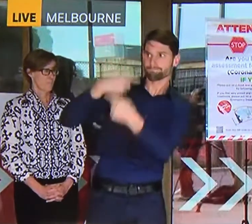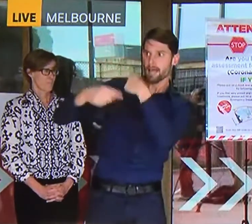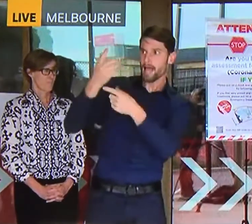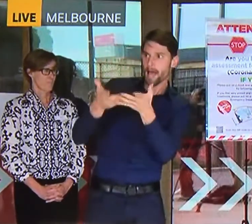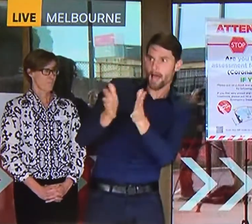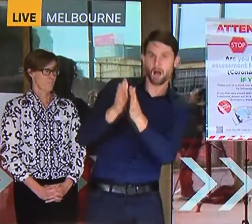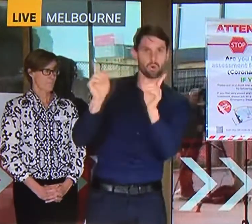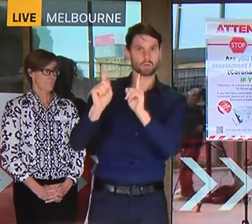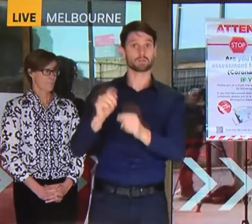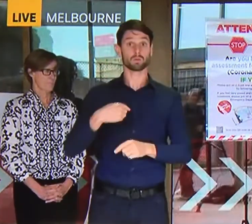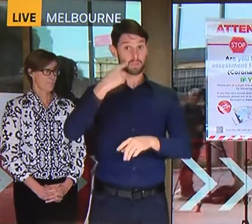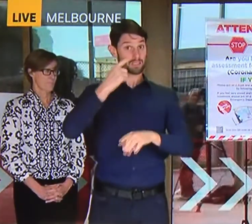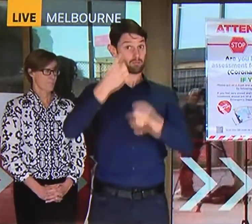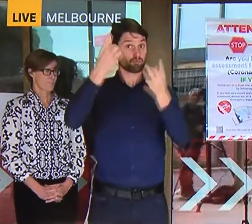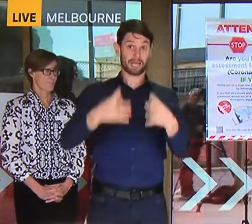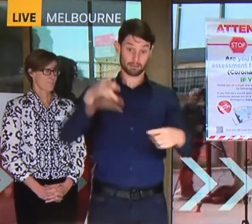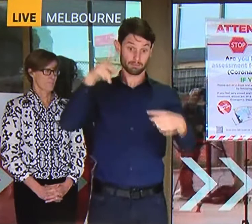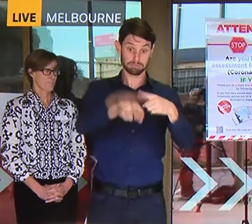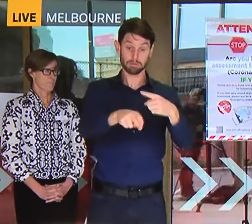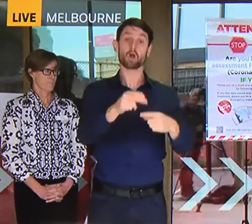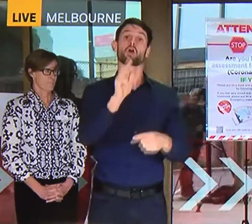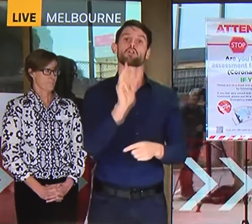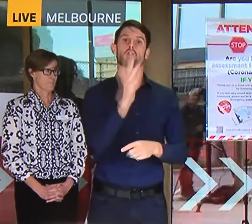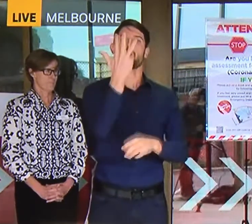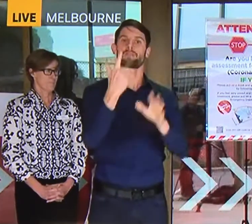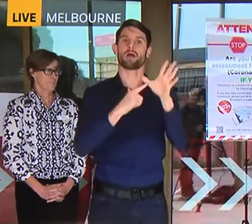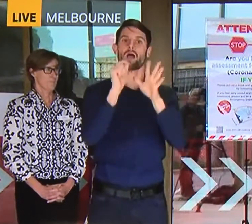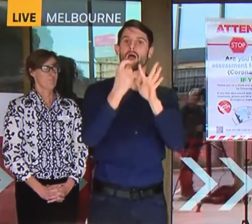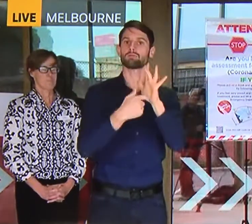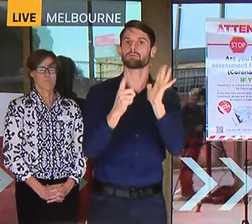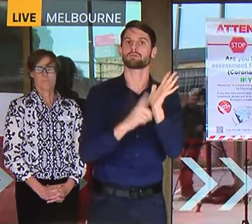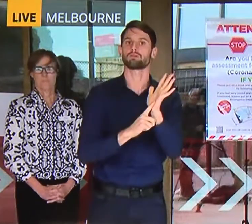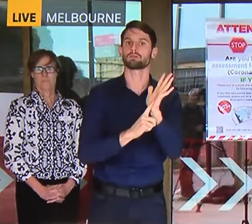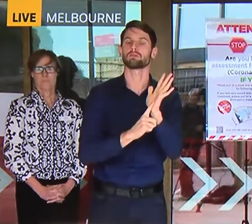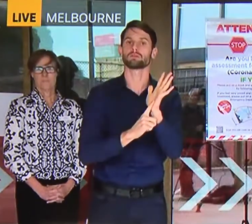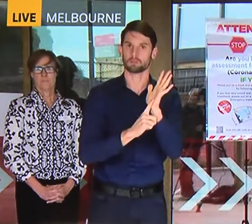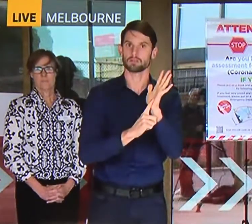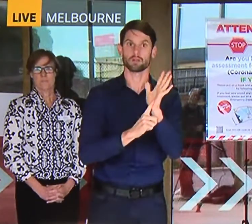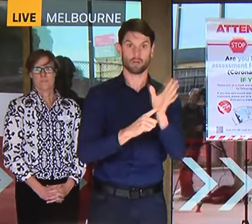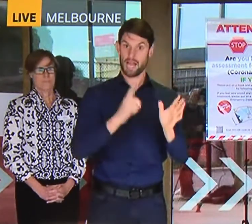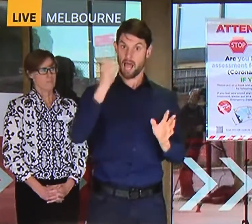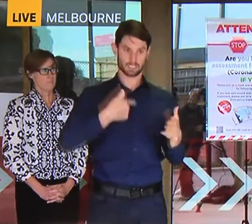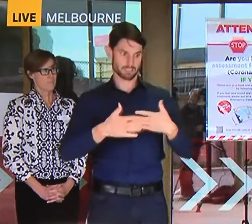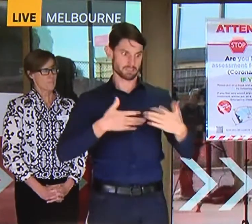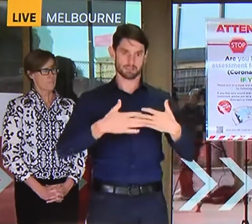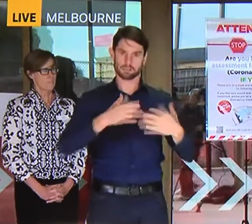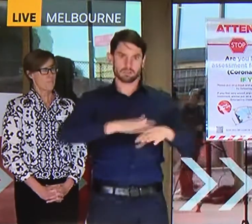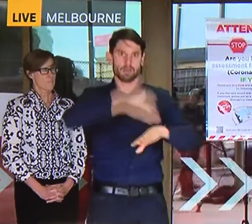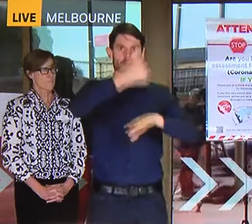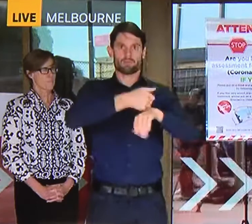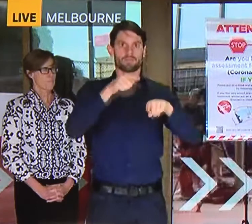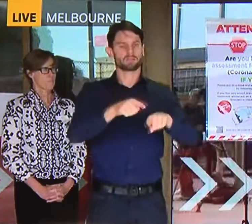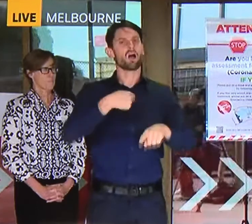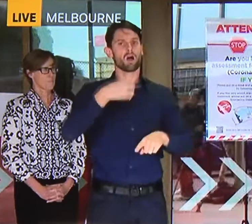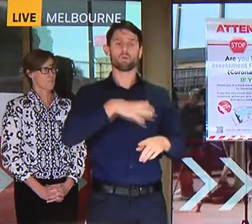and running by the 9th of April, and we're pleased to say we've got strong interest in it already, and I'd like to thank the